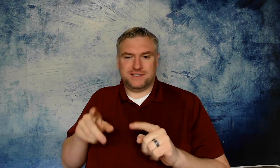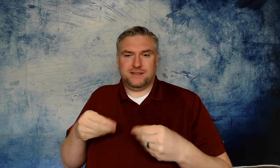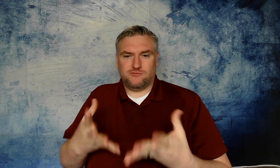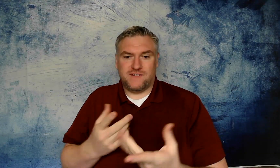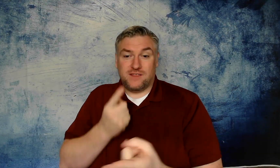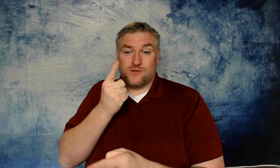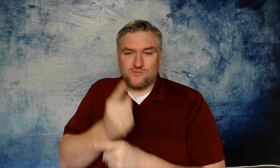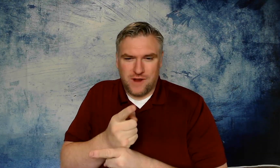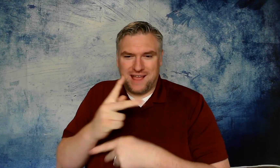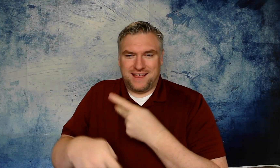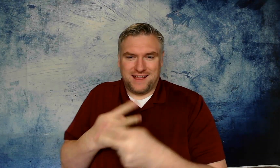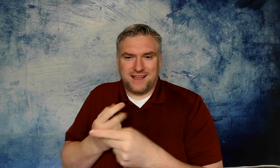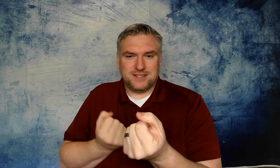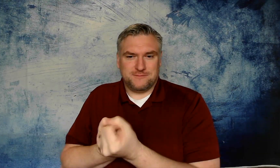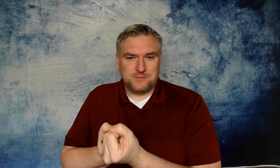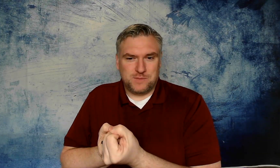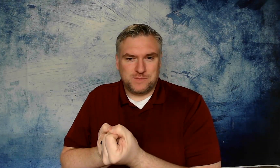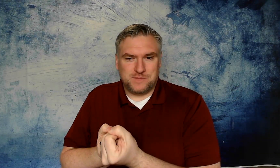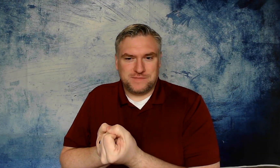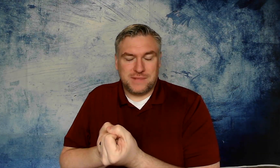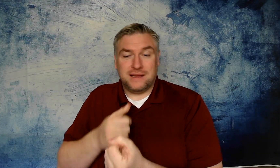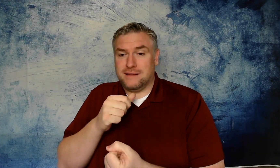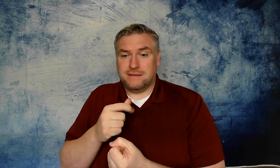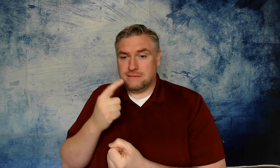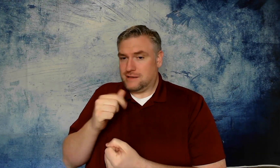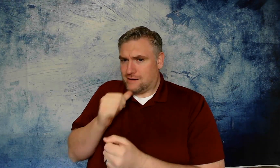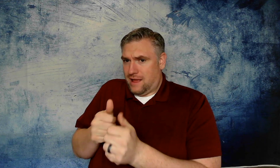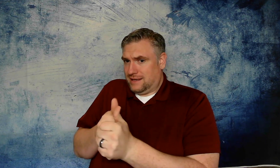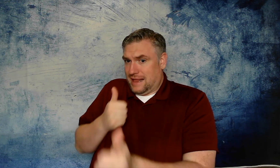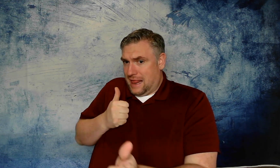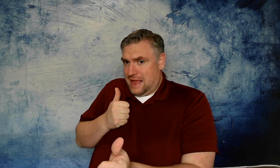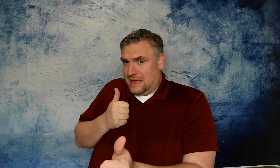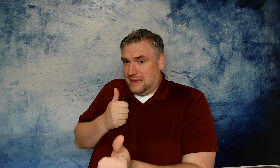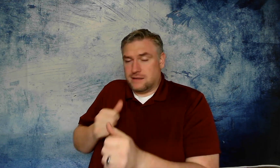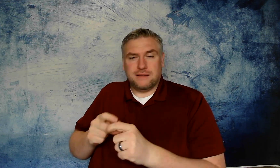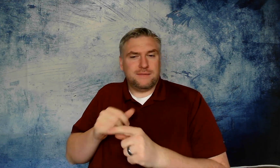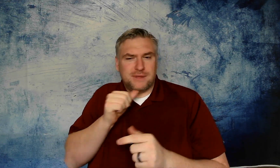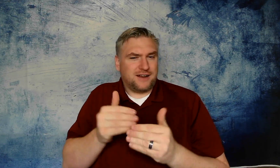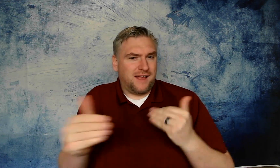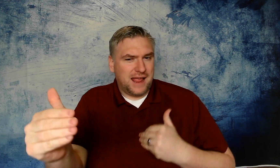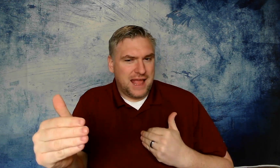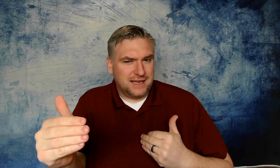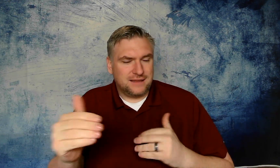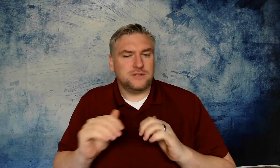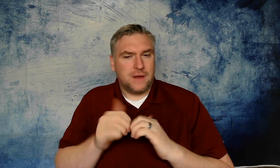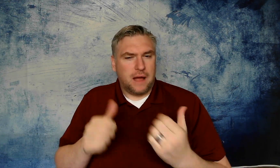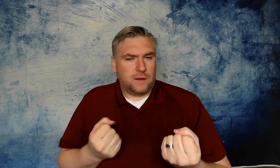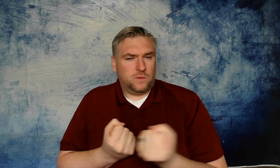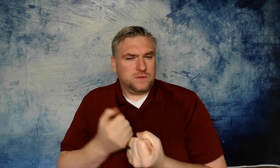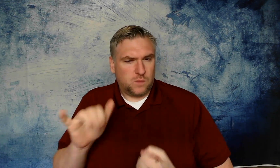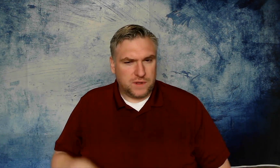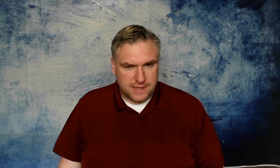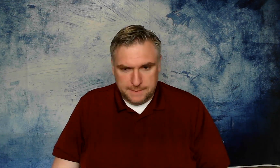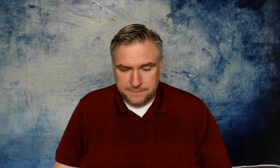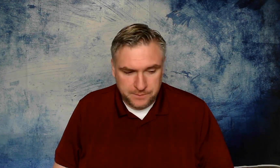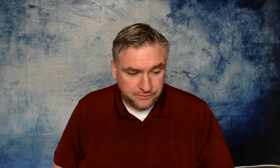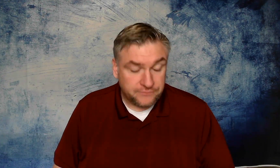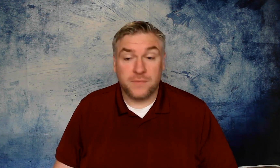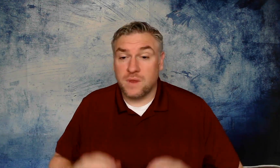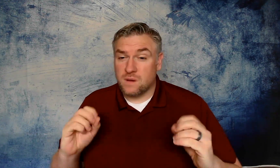at the range instead of the single score. Then we can give the right kinds of supports because they're not delayed, but they're also not ahead, and we need to support